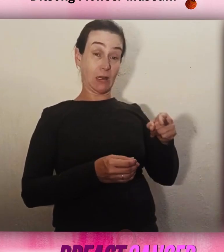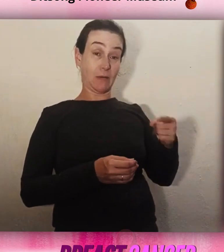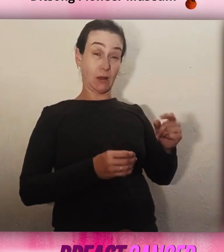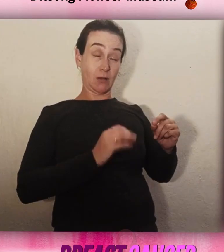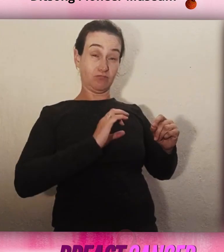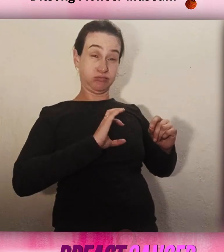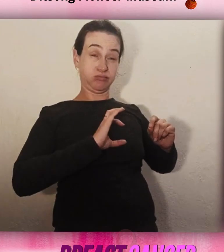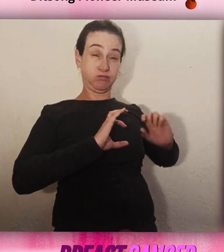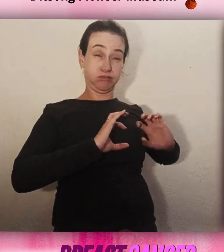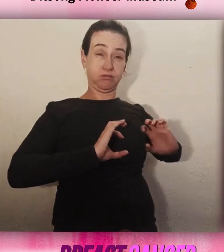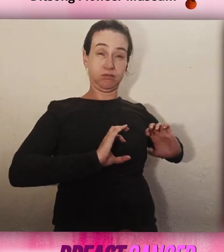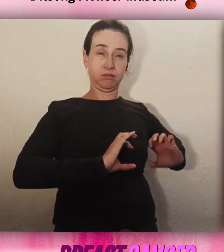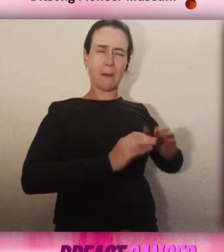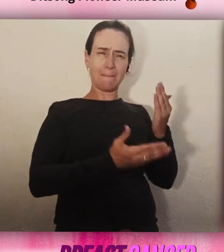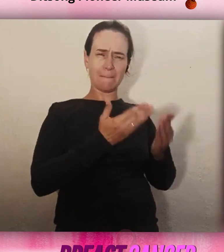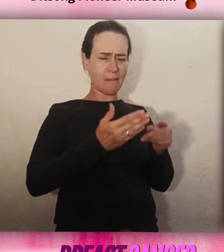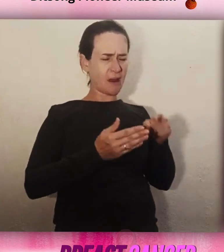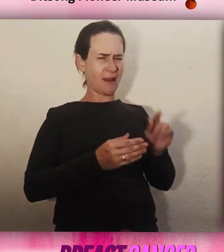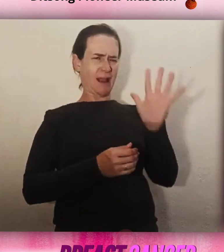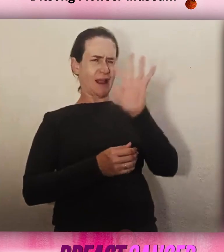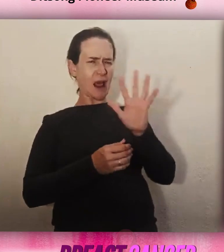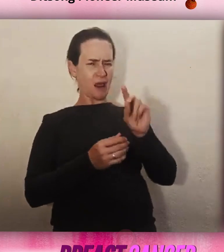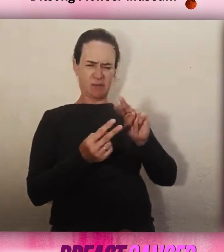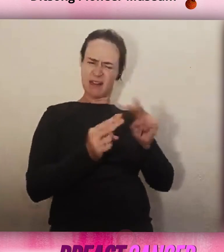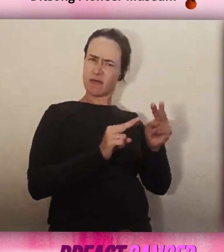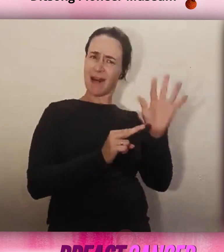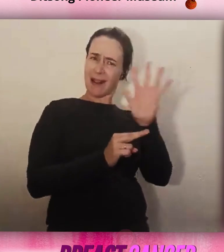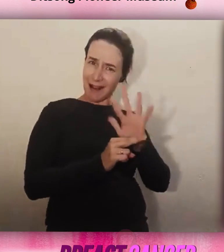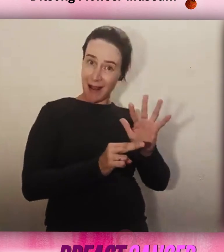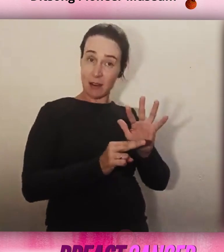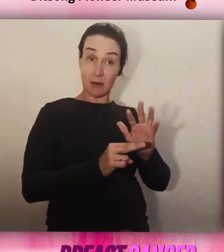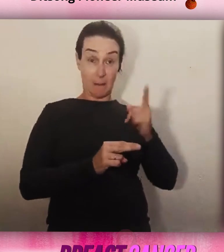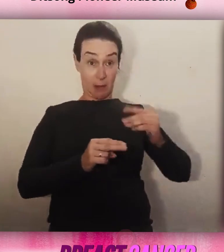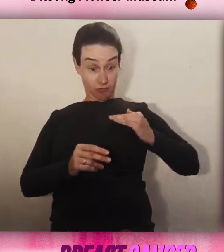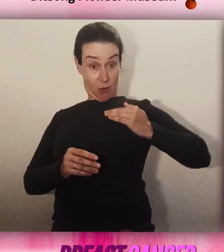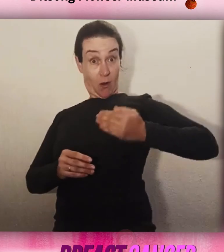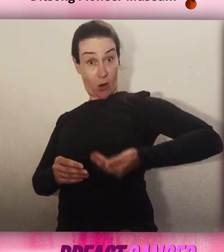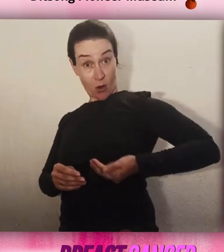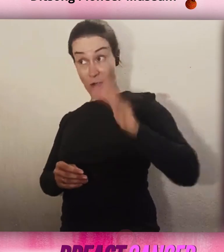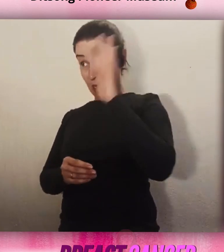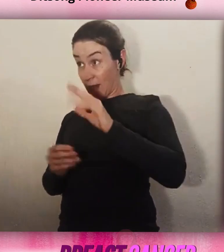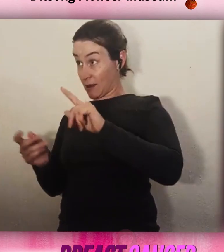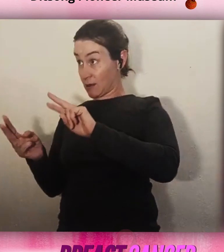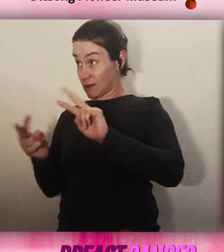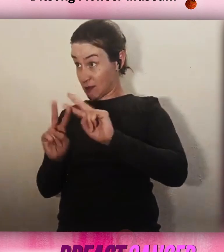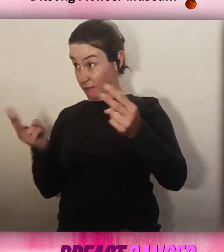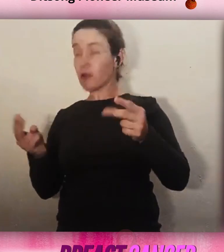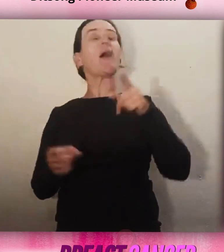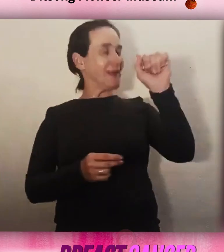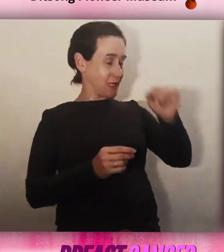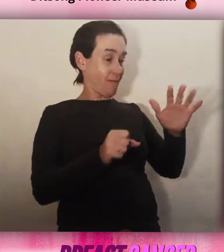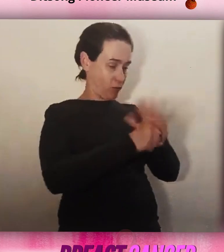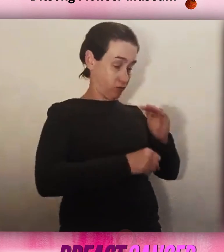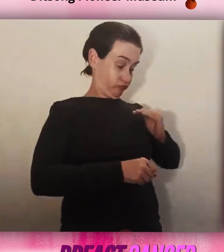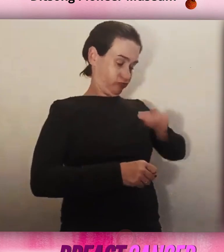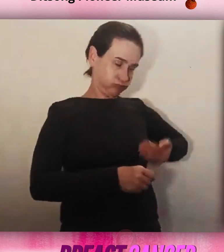that. Yeah. The glands that are enlarged, you find a change in the color Huh. of the skin of the breast. The entire breast or